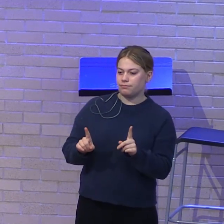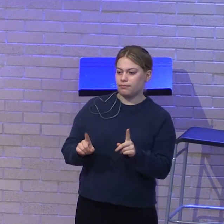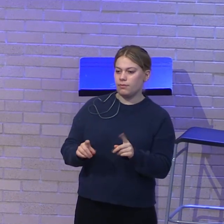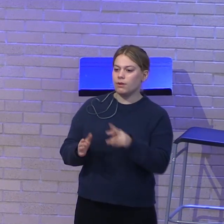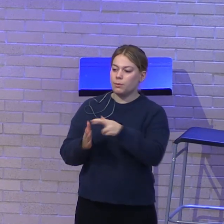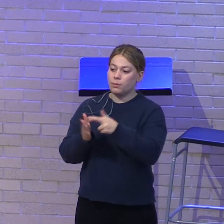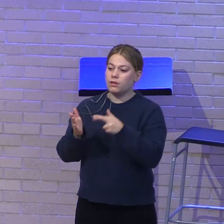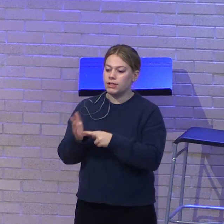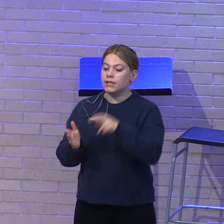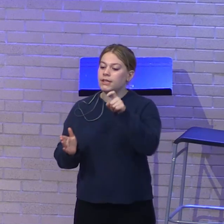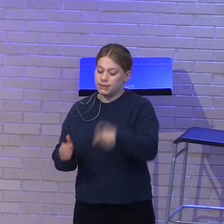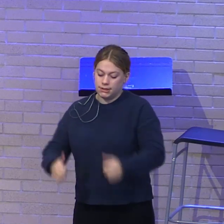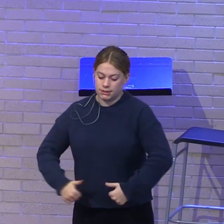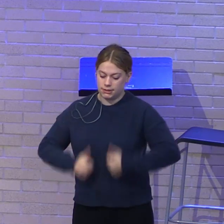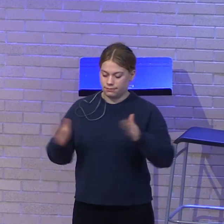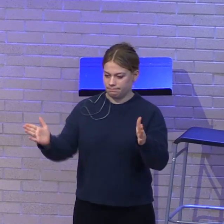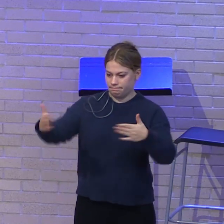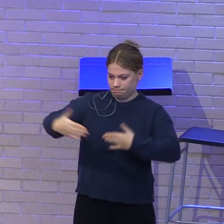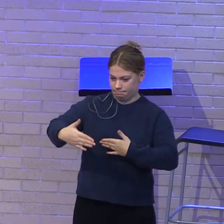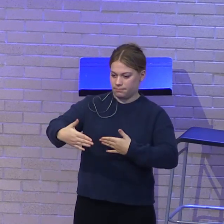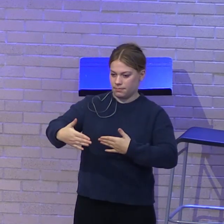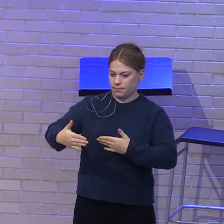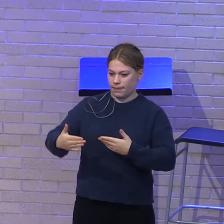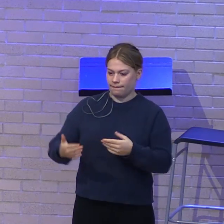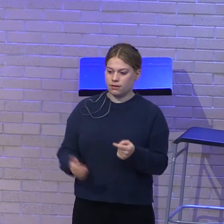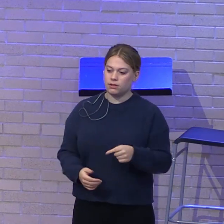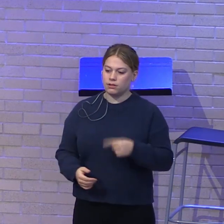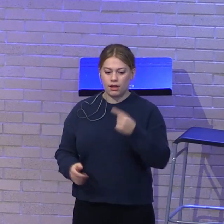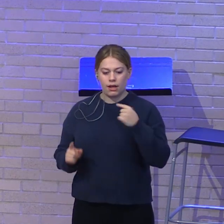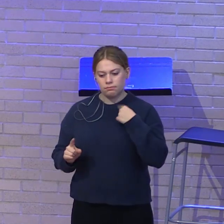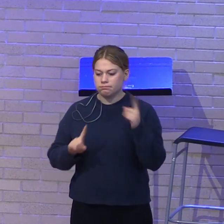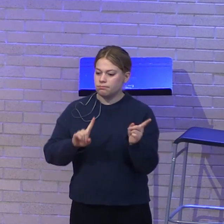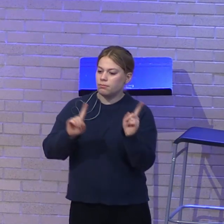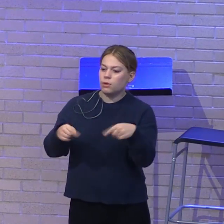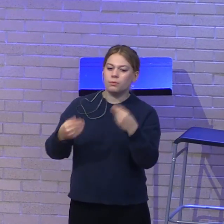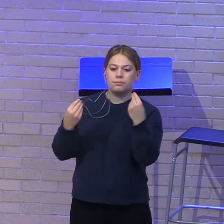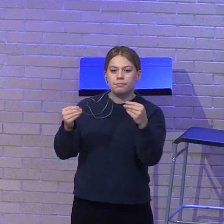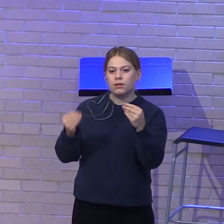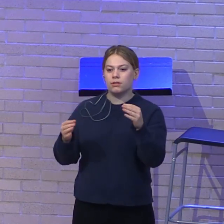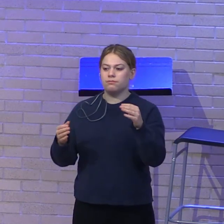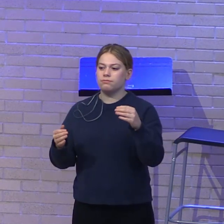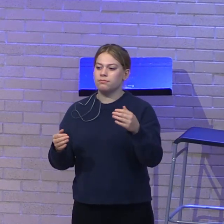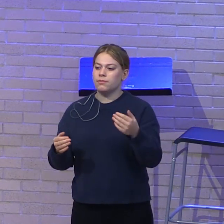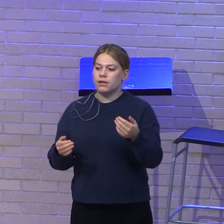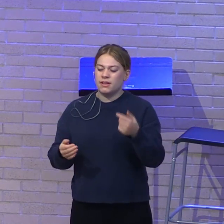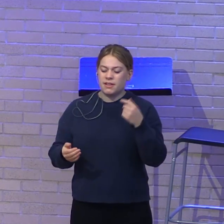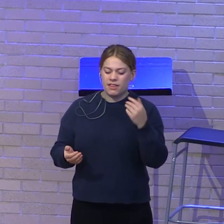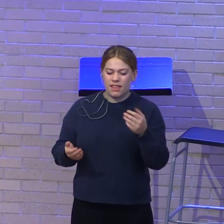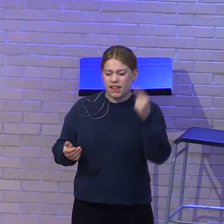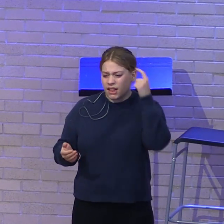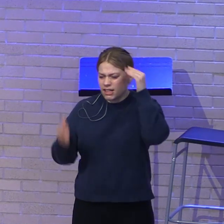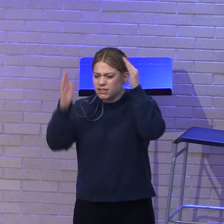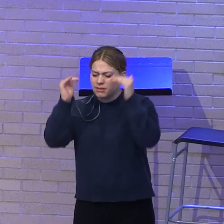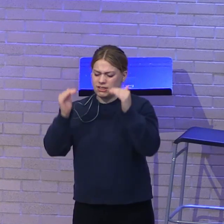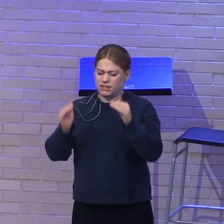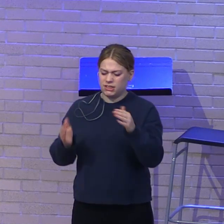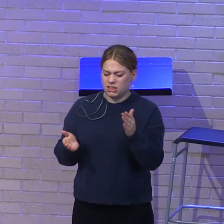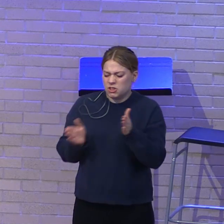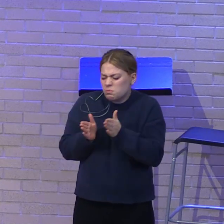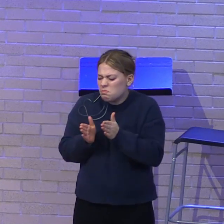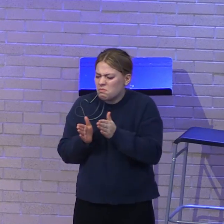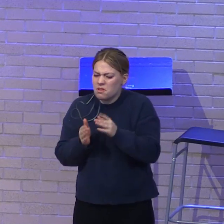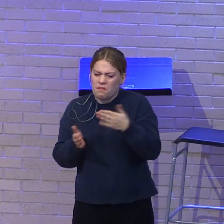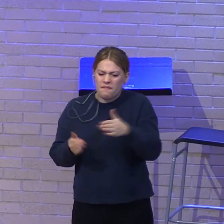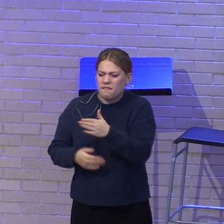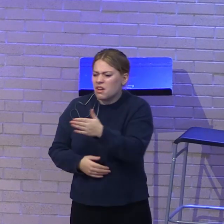had to live in a tank. So she took me to the pet store, and she expected me to get something small, like a fish, or maybe even a